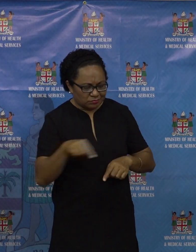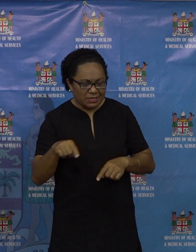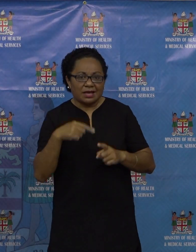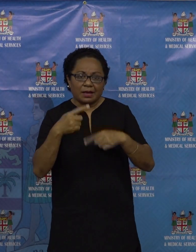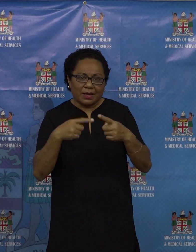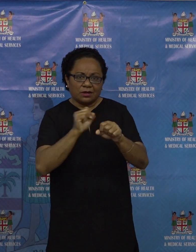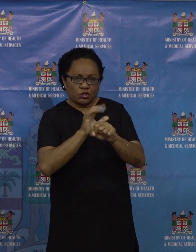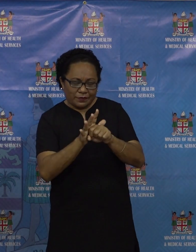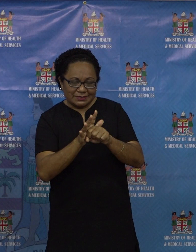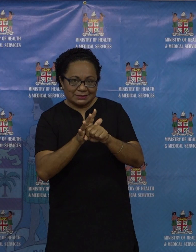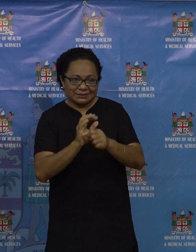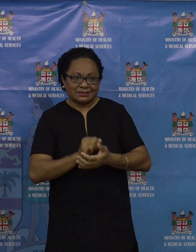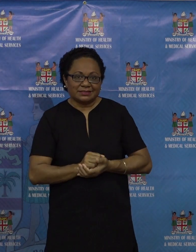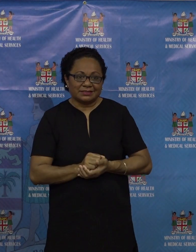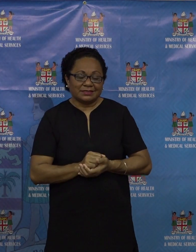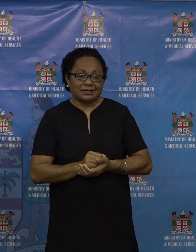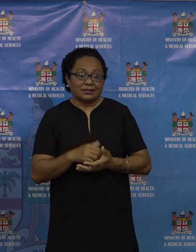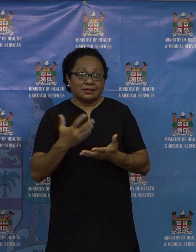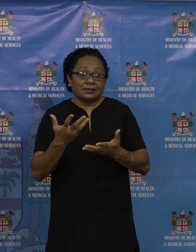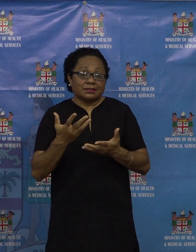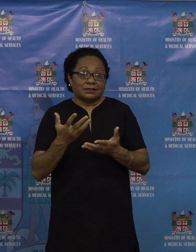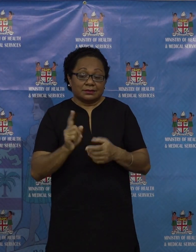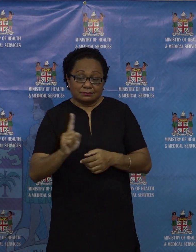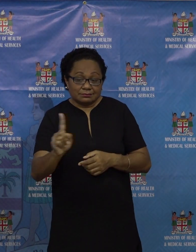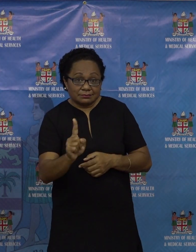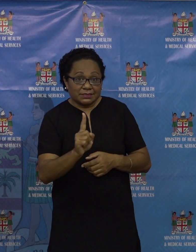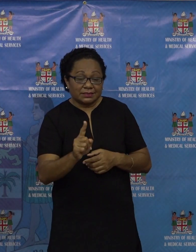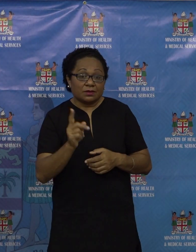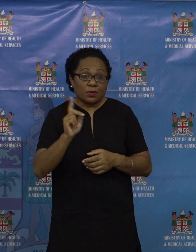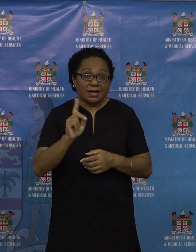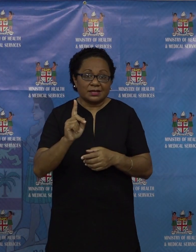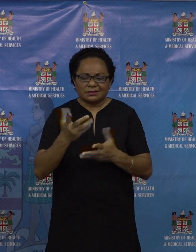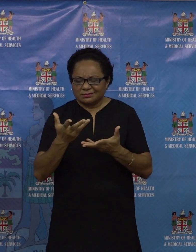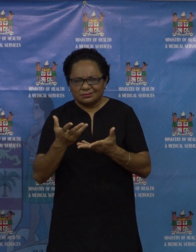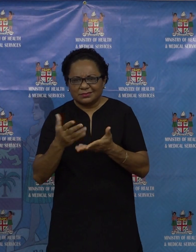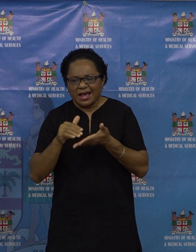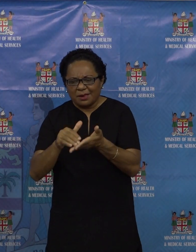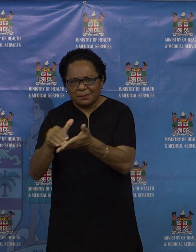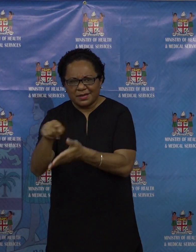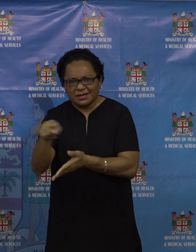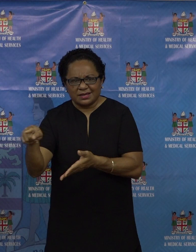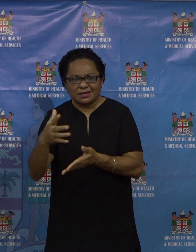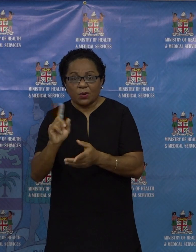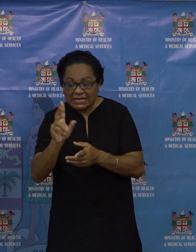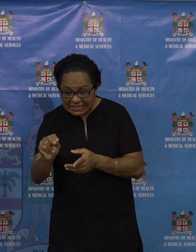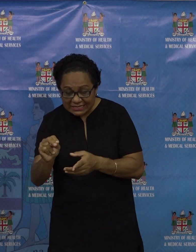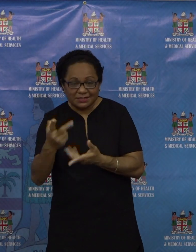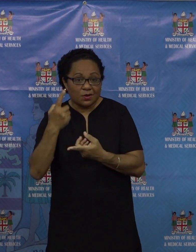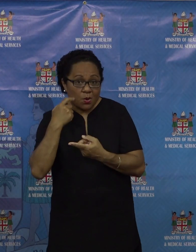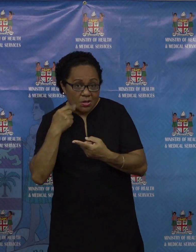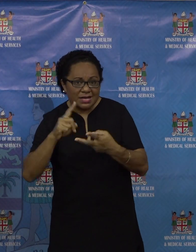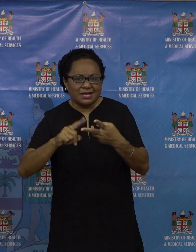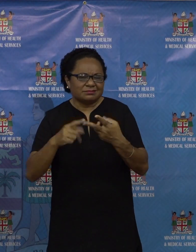COVID-19 and addressing immediate community needs in terms of water, sanitation, and